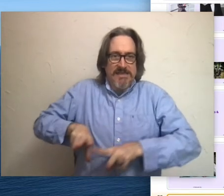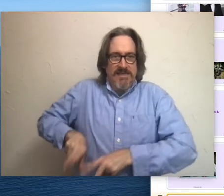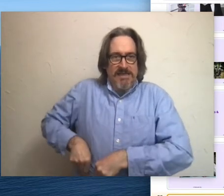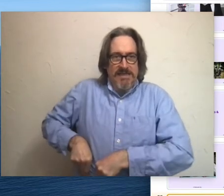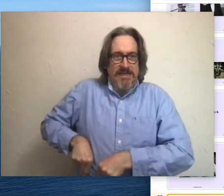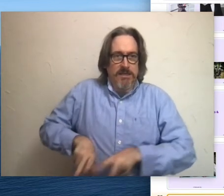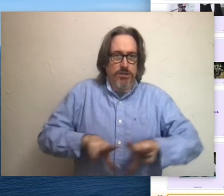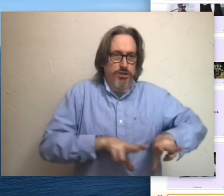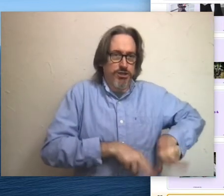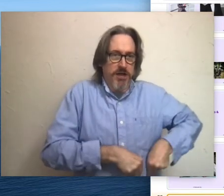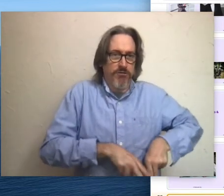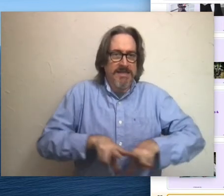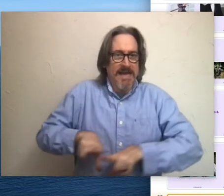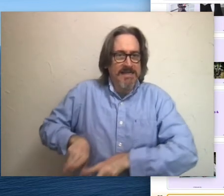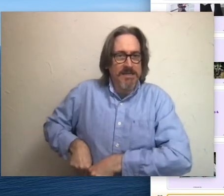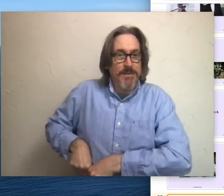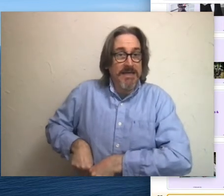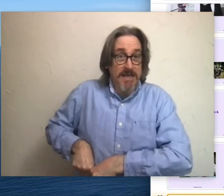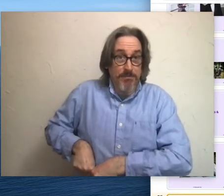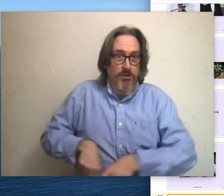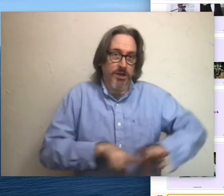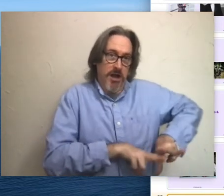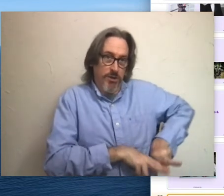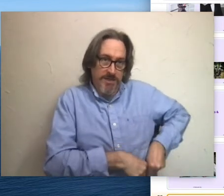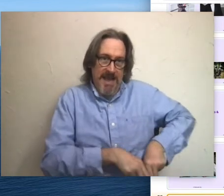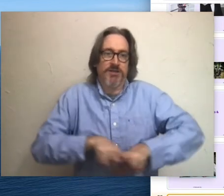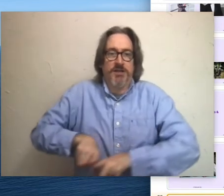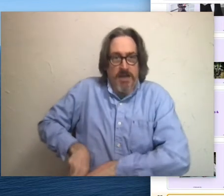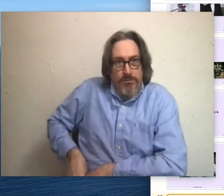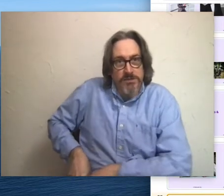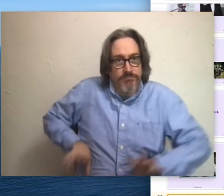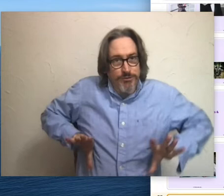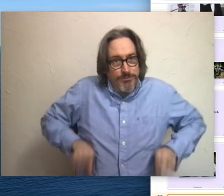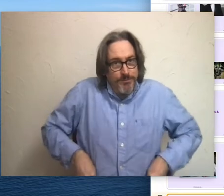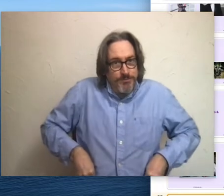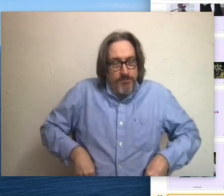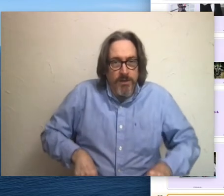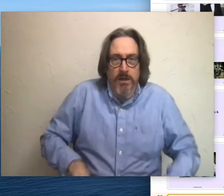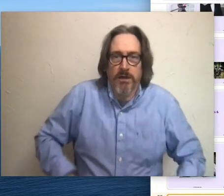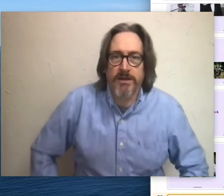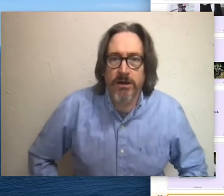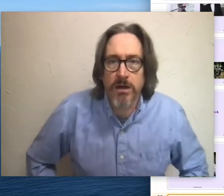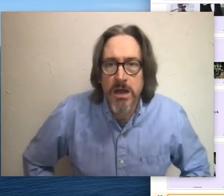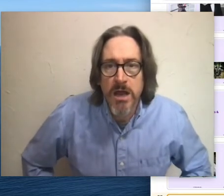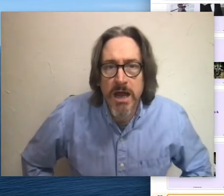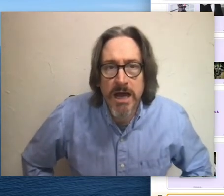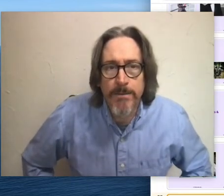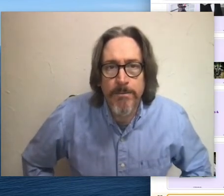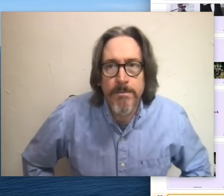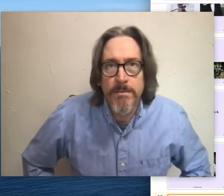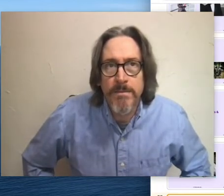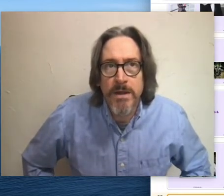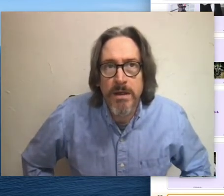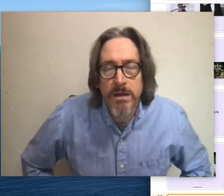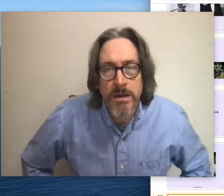This generally tends to mean diaper. You know how you attach the diapers like there.